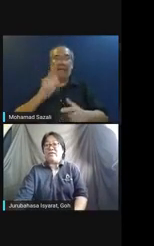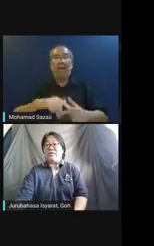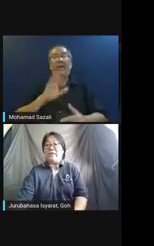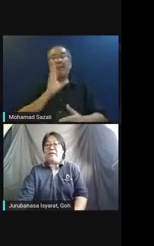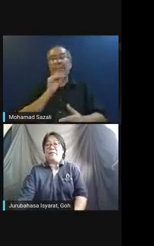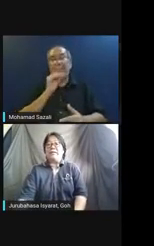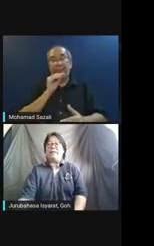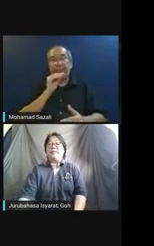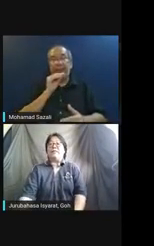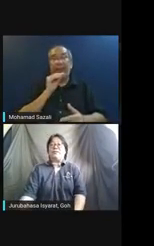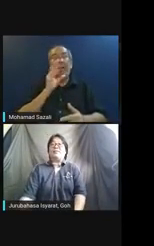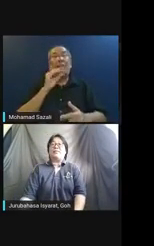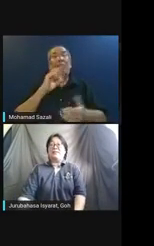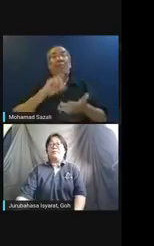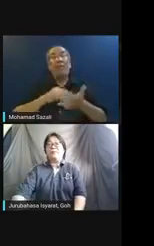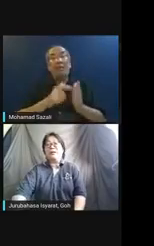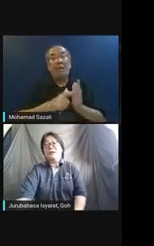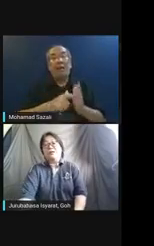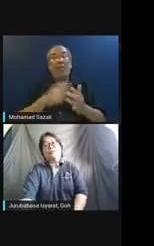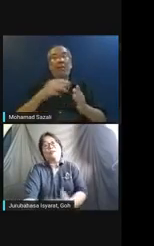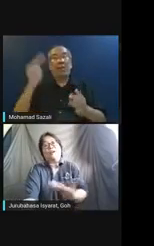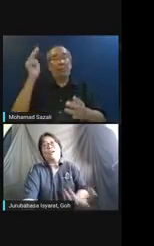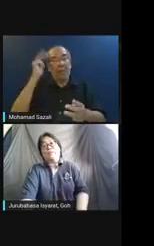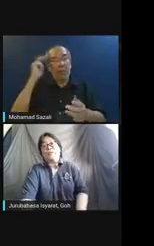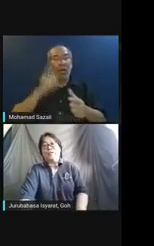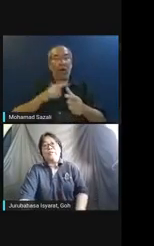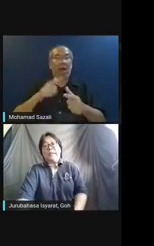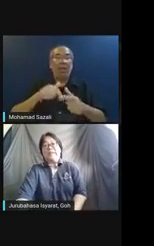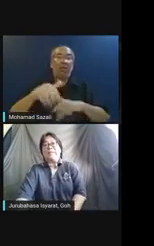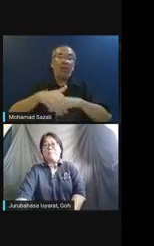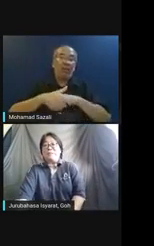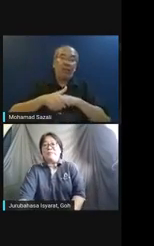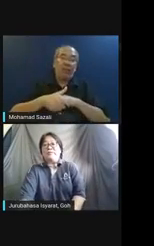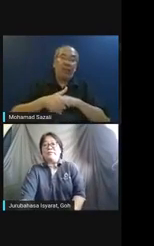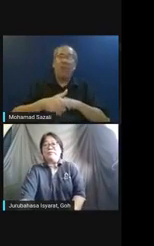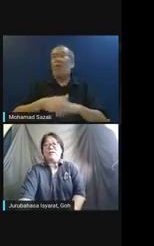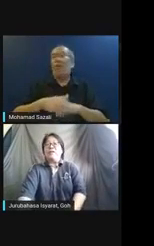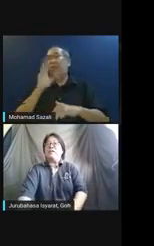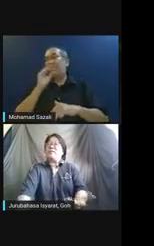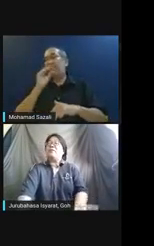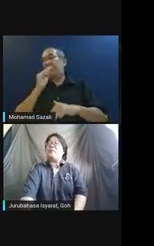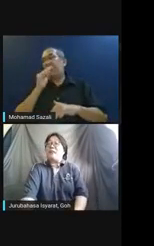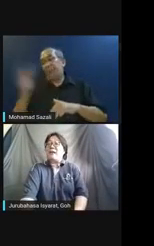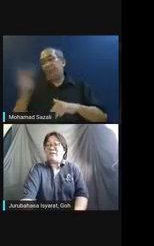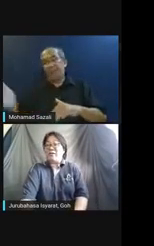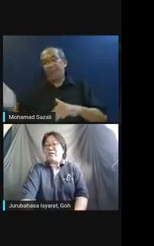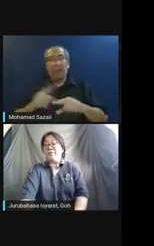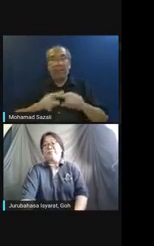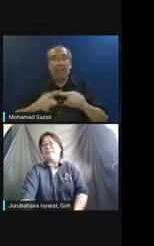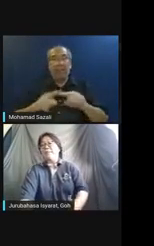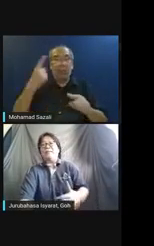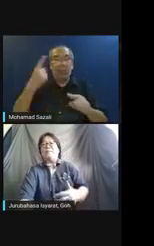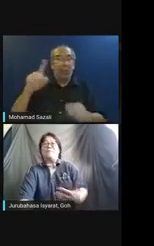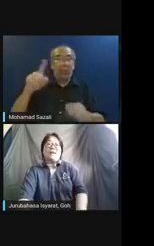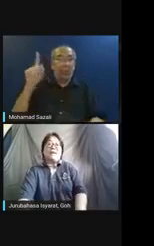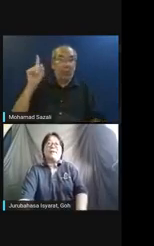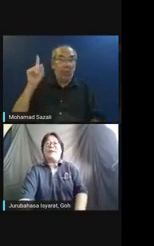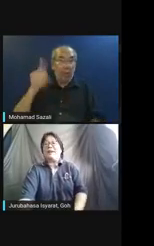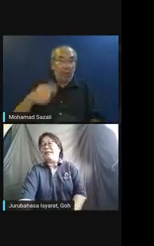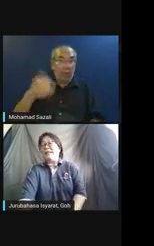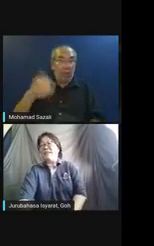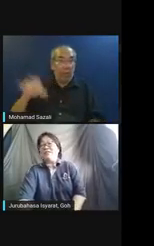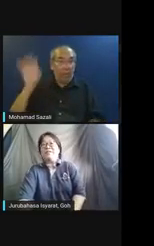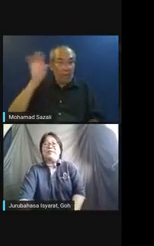of communication available in the society. So for all of you hearing people, you use spoken language. Doesn't matter